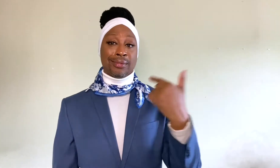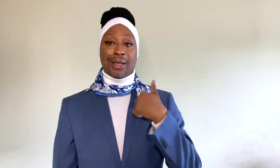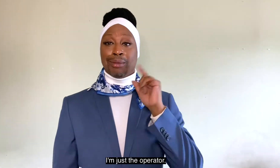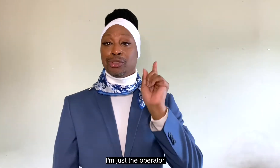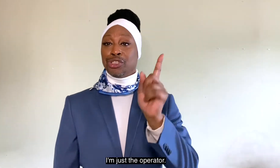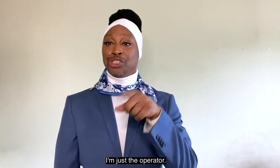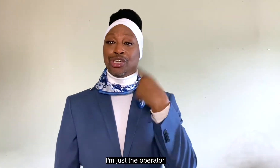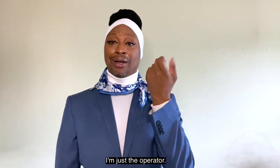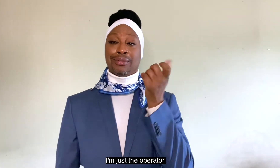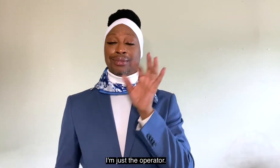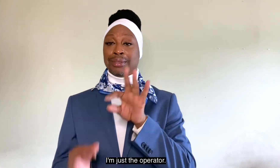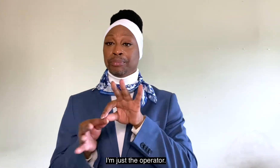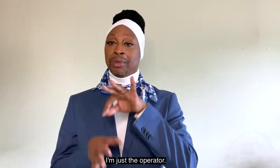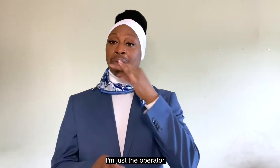I'm just the operator.